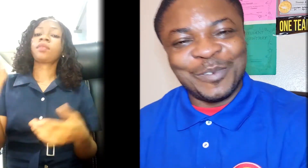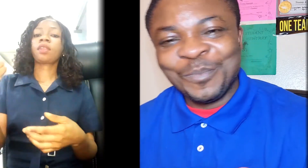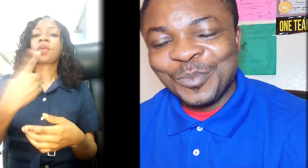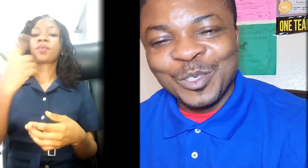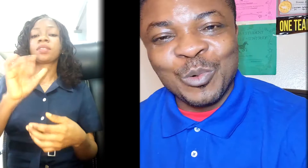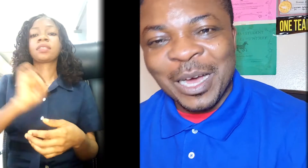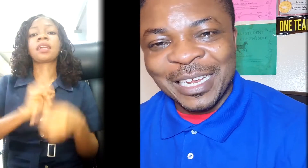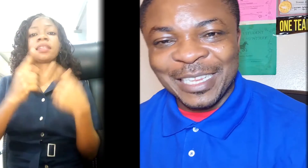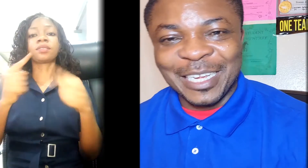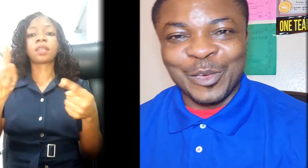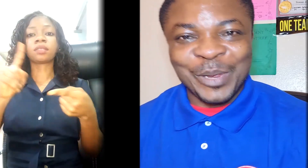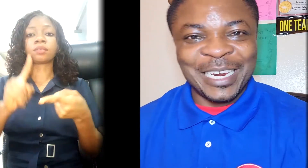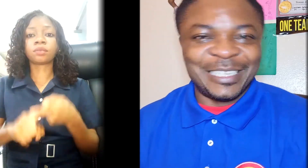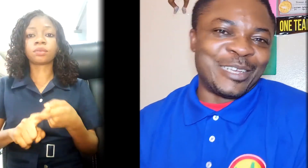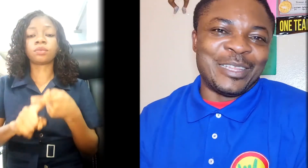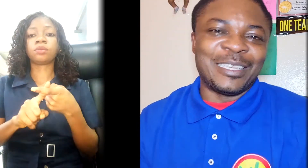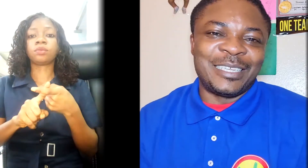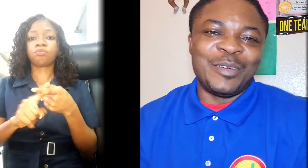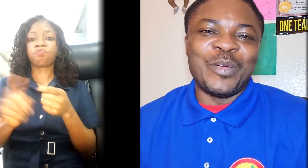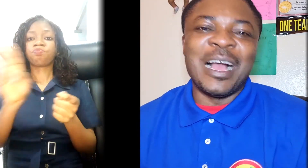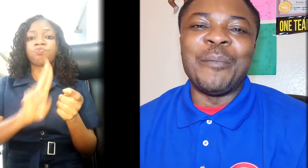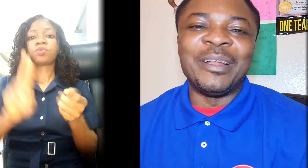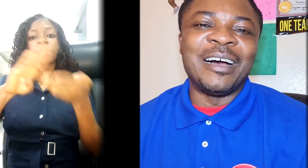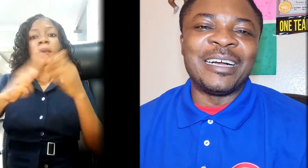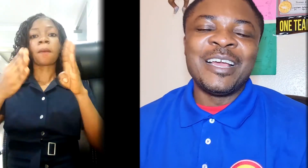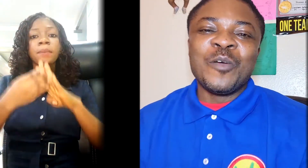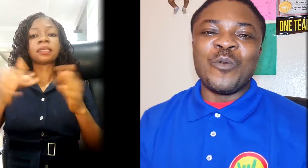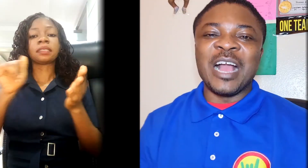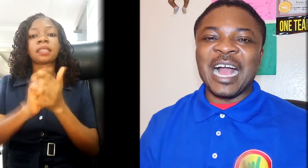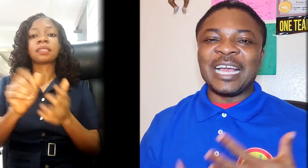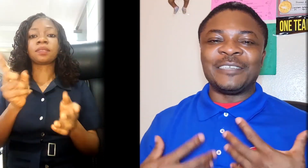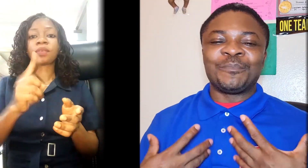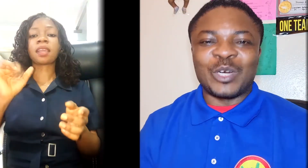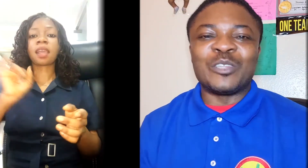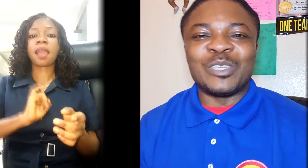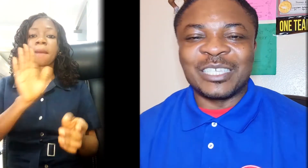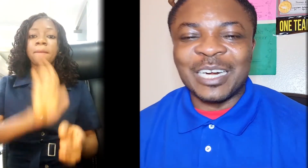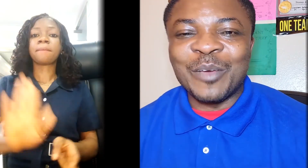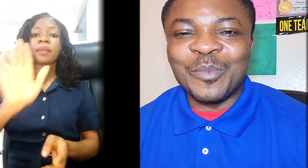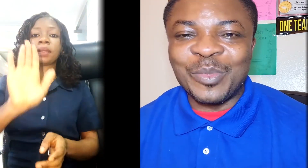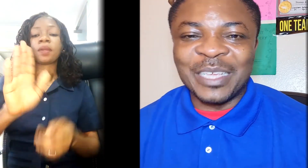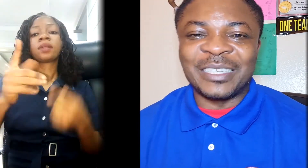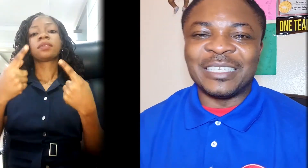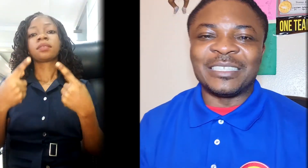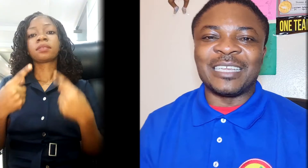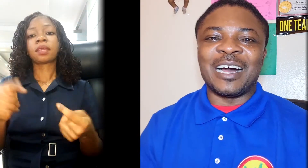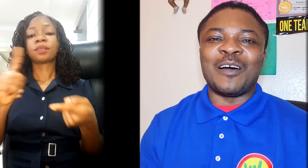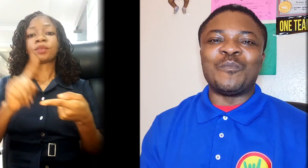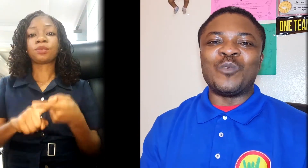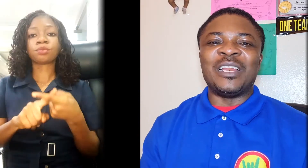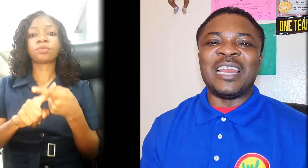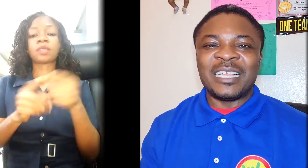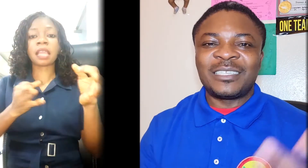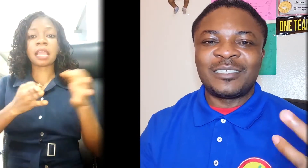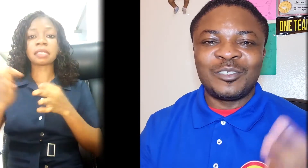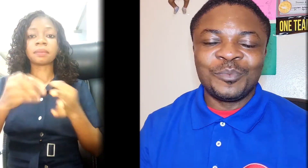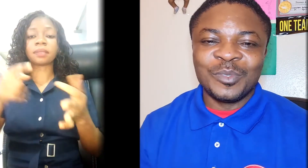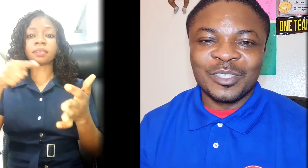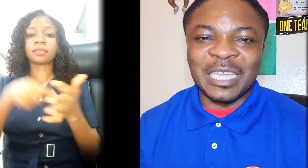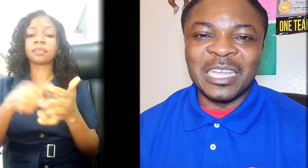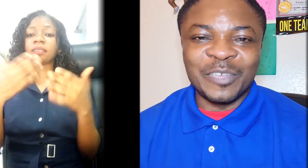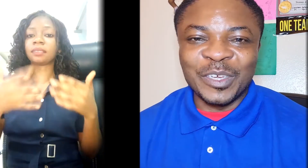try to dwell in the community. So that's where I belong, where I try to describe these things with